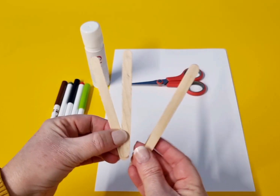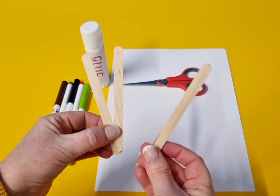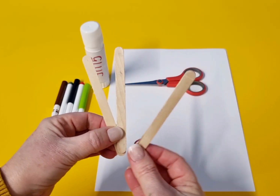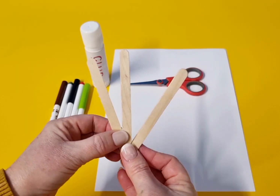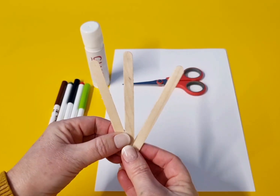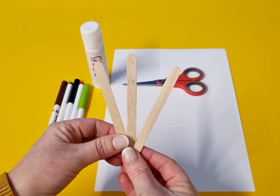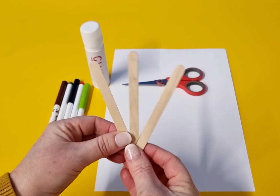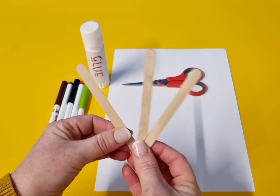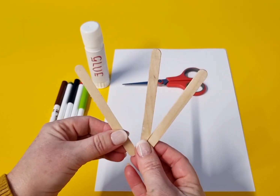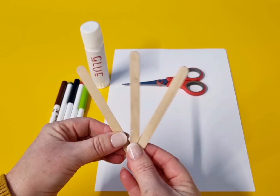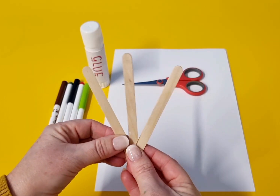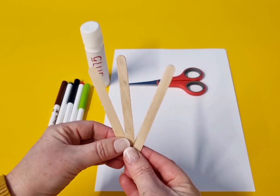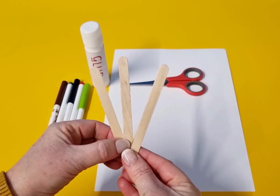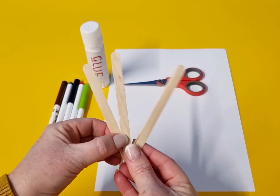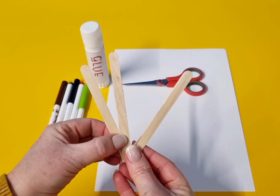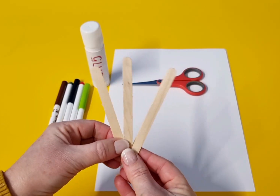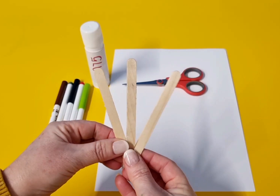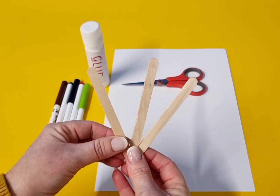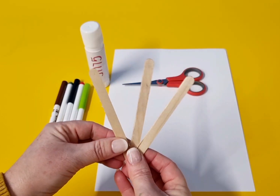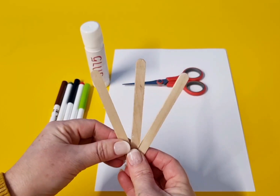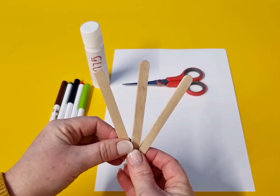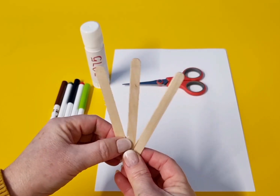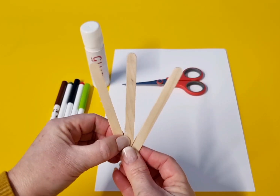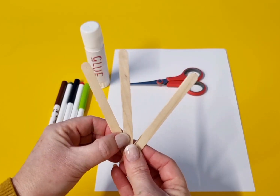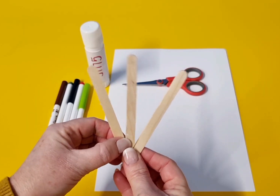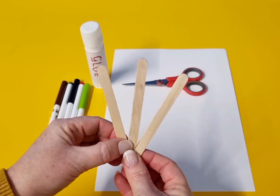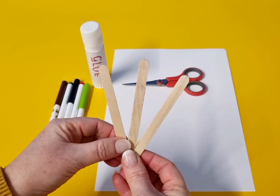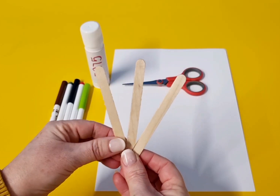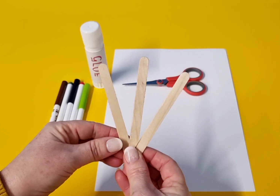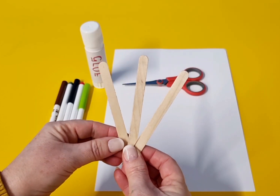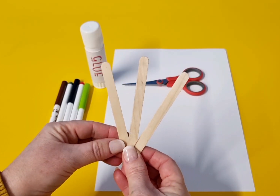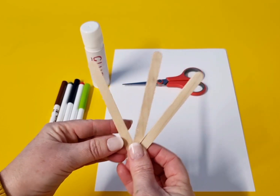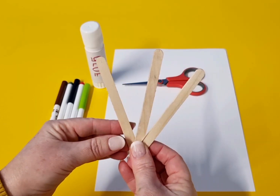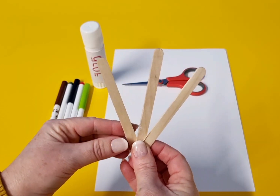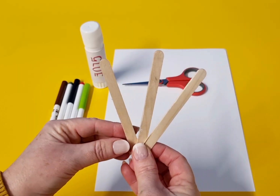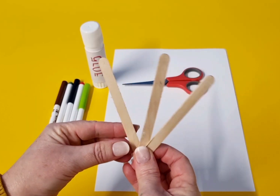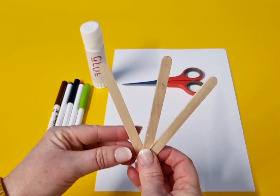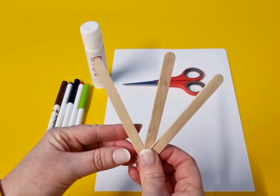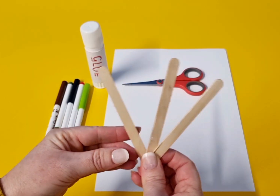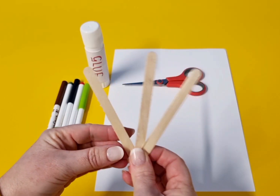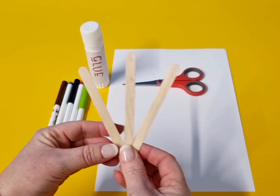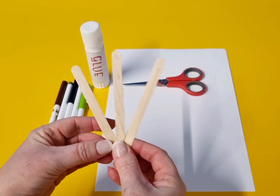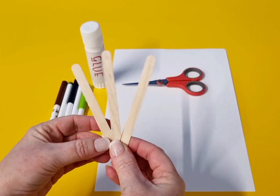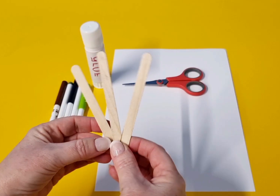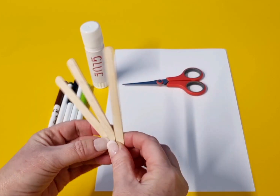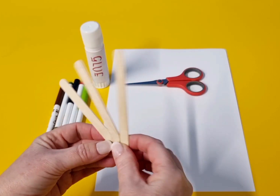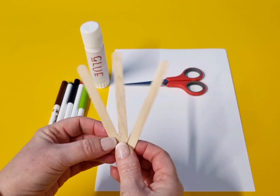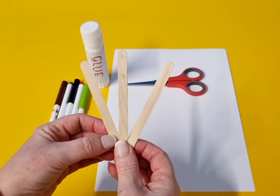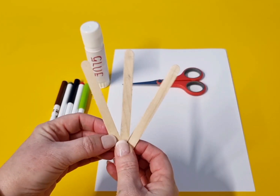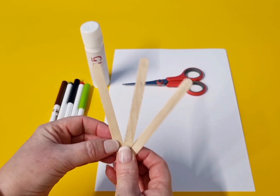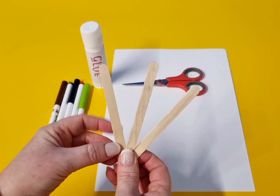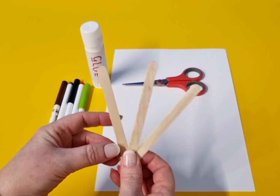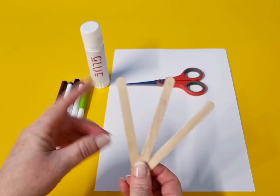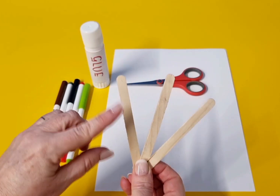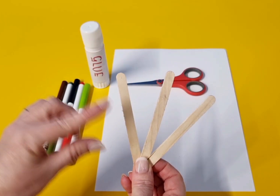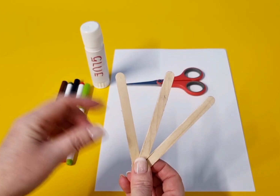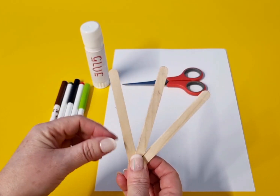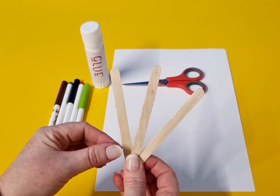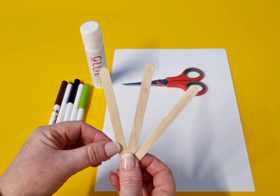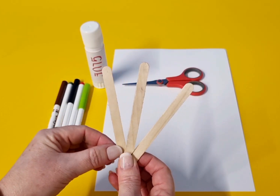these at a shop where it sells craft items, but you could also use them from a lolly that you've eaten.